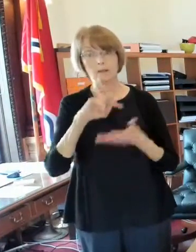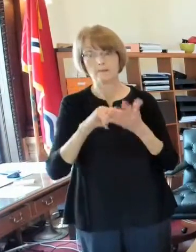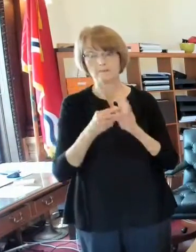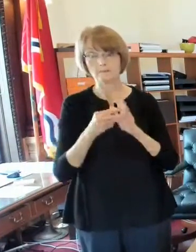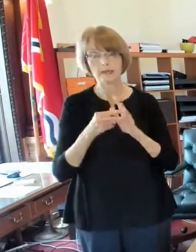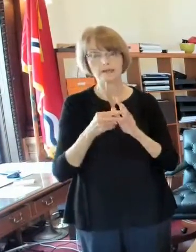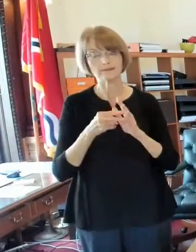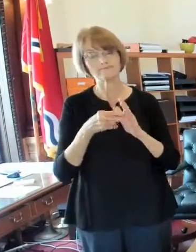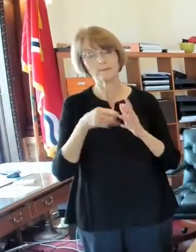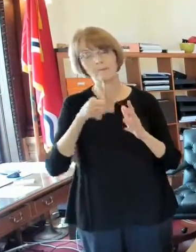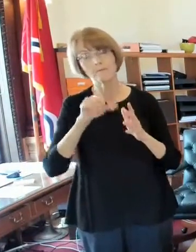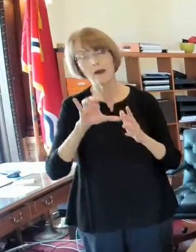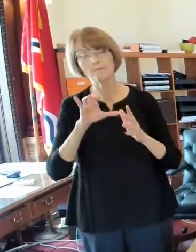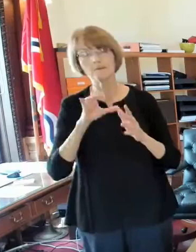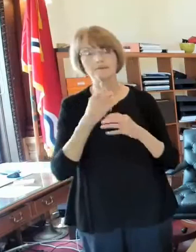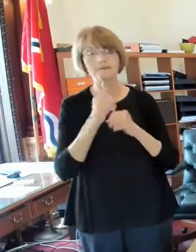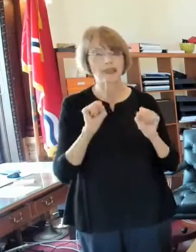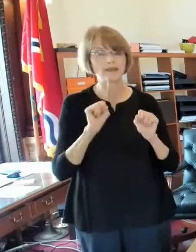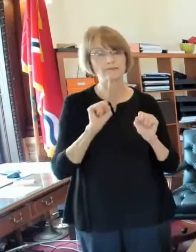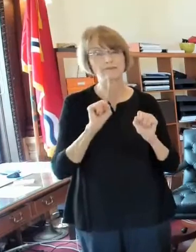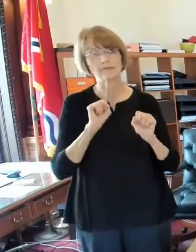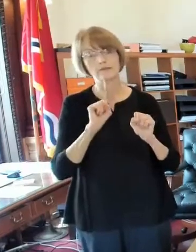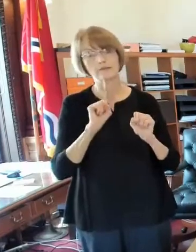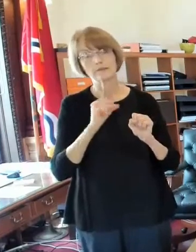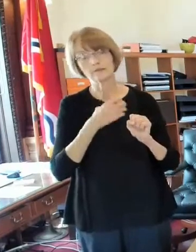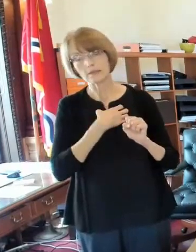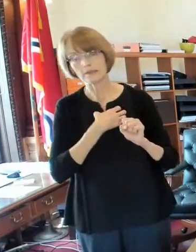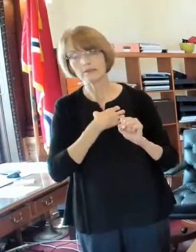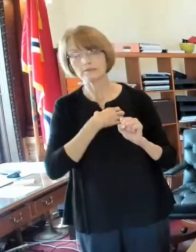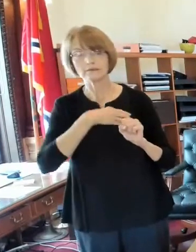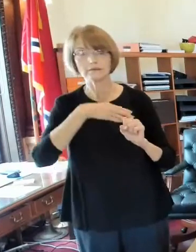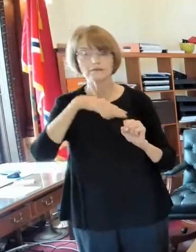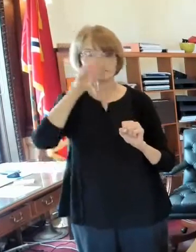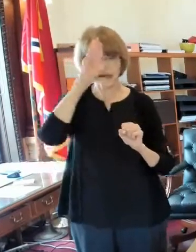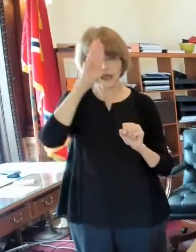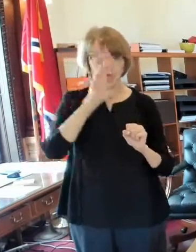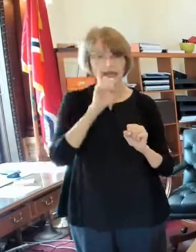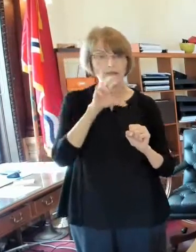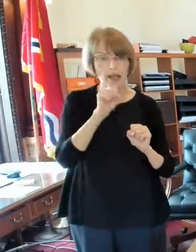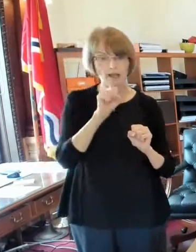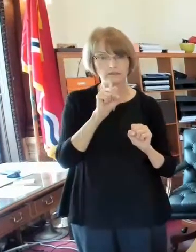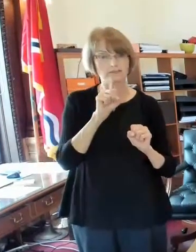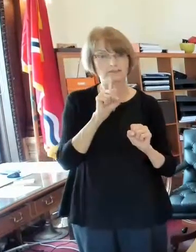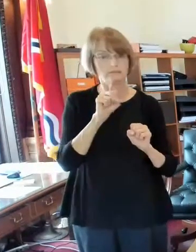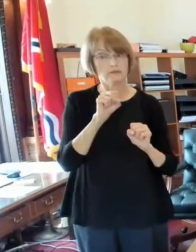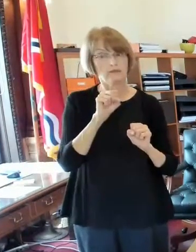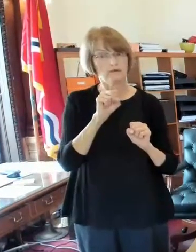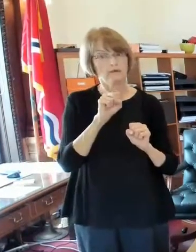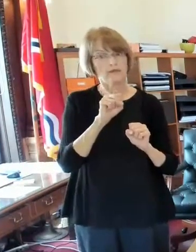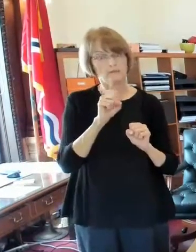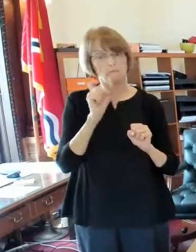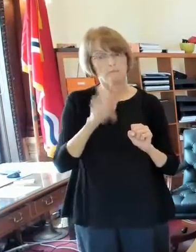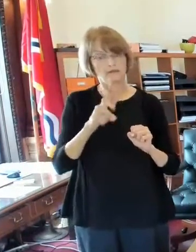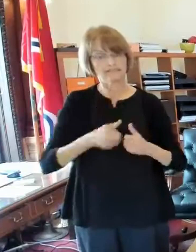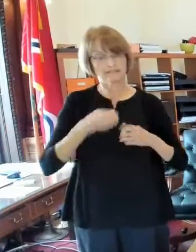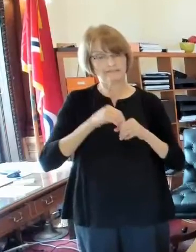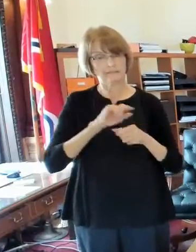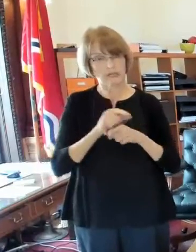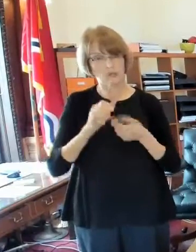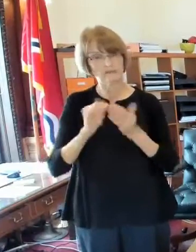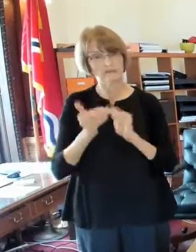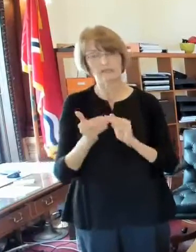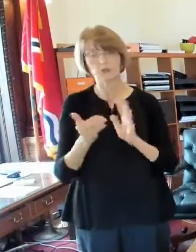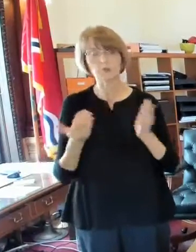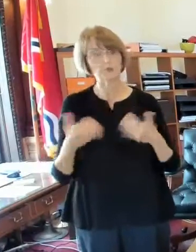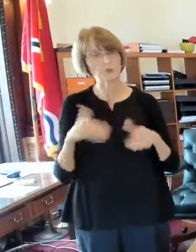safety officers, police, fire, EMS. Because as you know, I've talked about this many times, we're 142